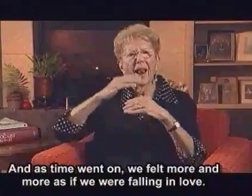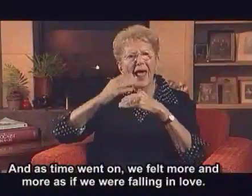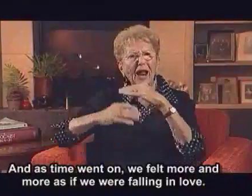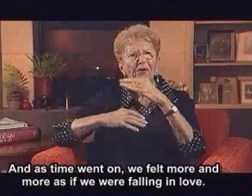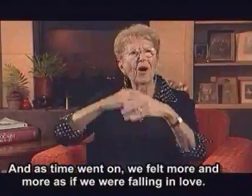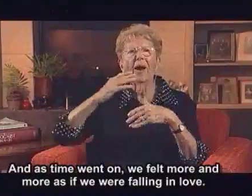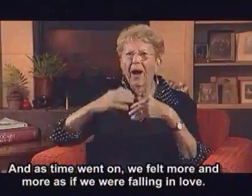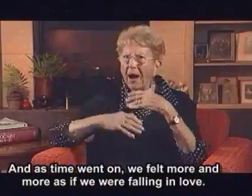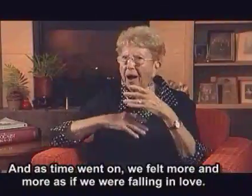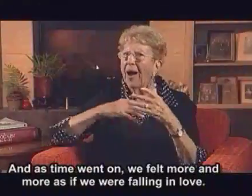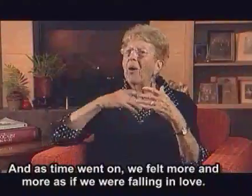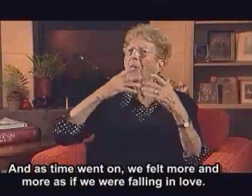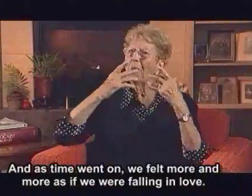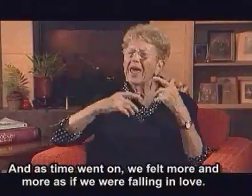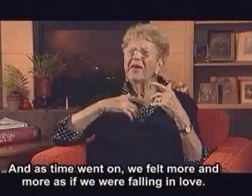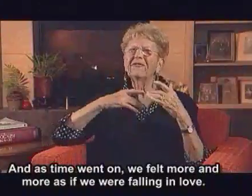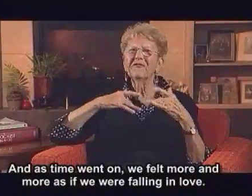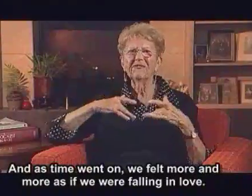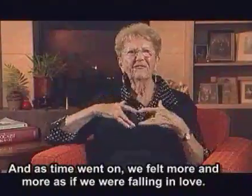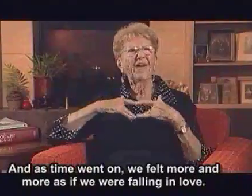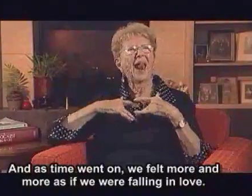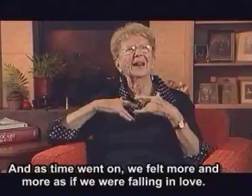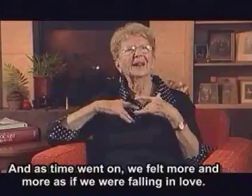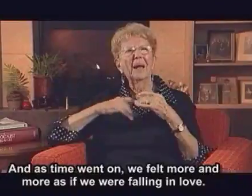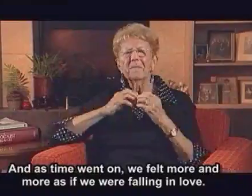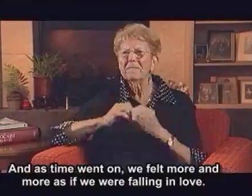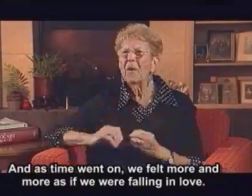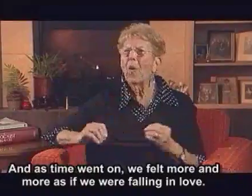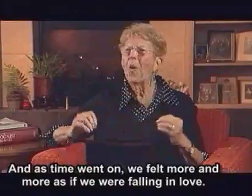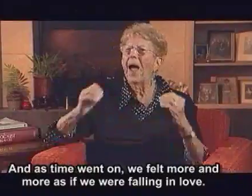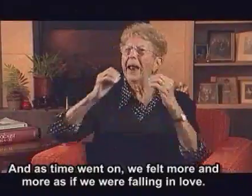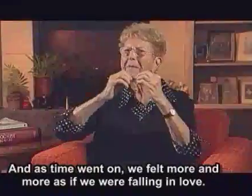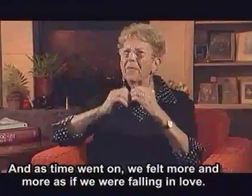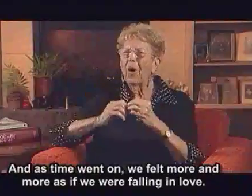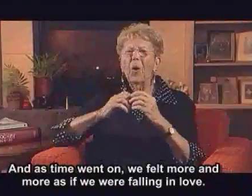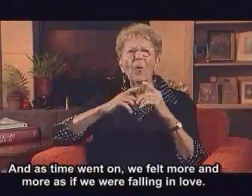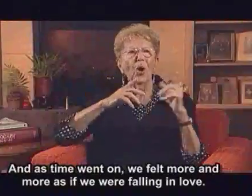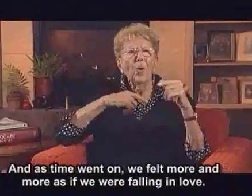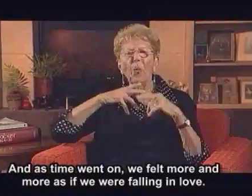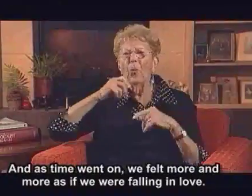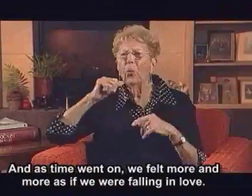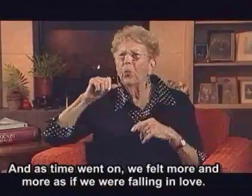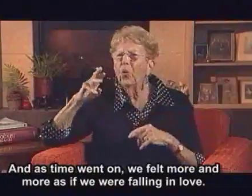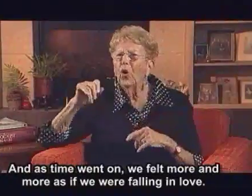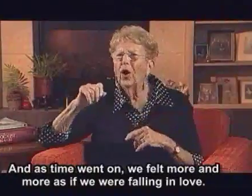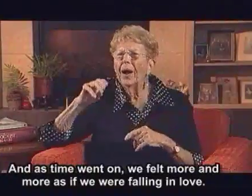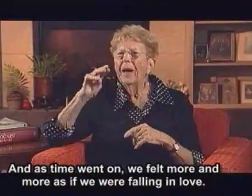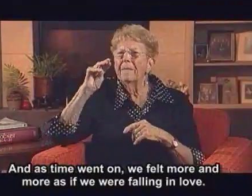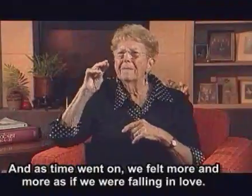And as time went on, we felt more and more as if we were falling in